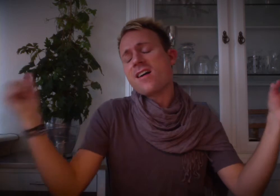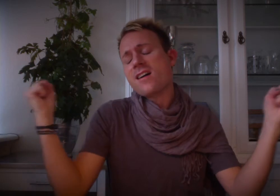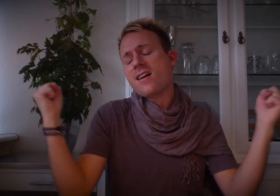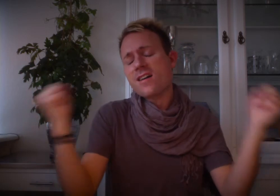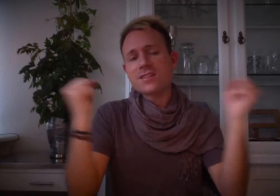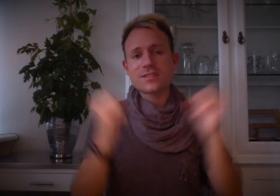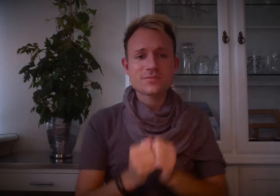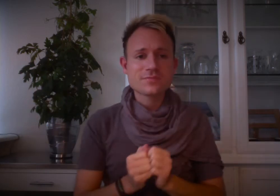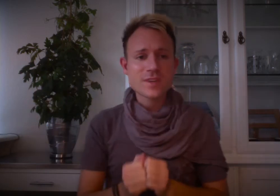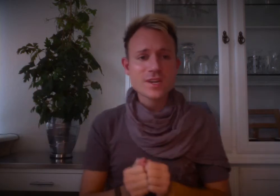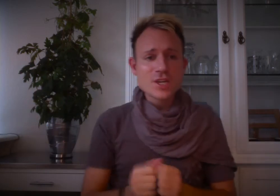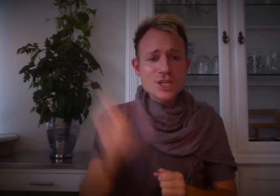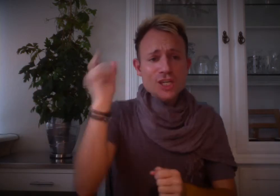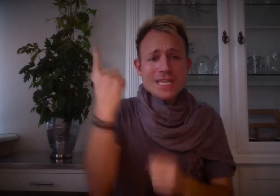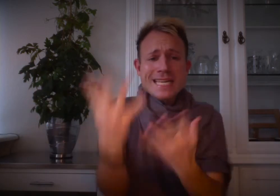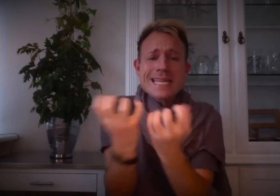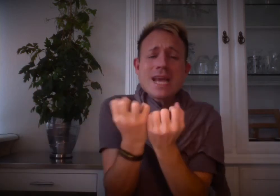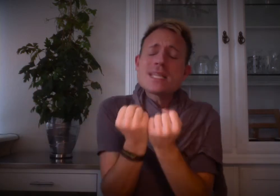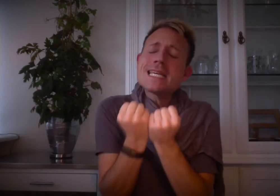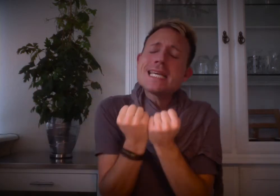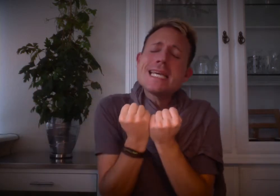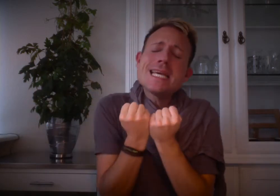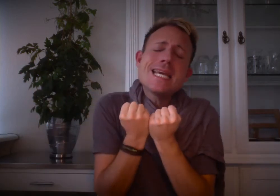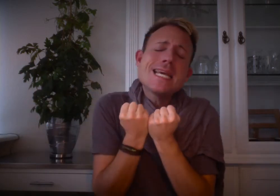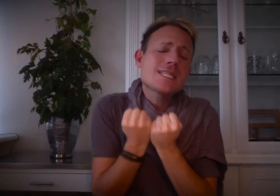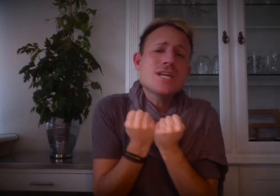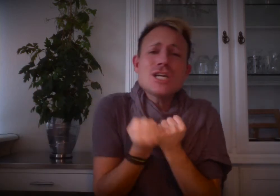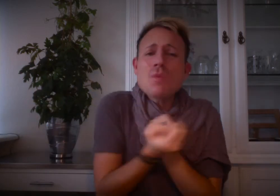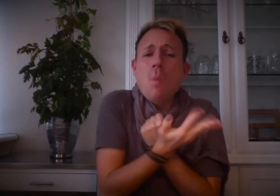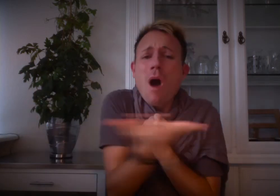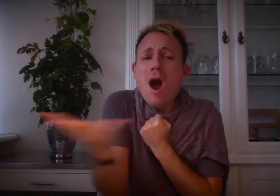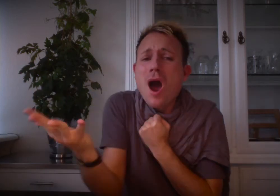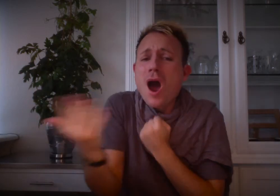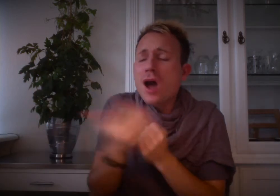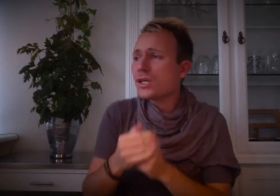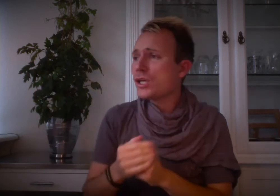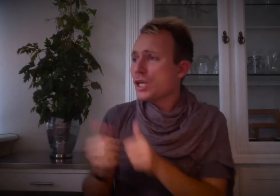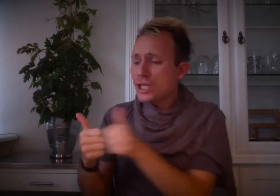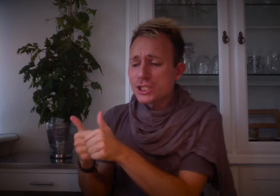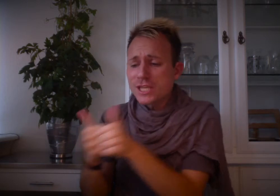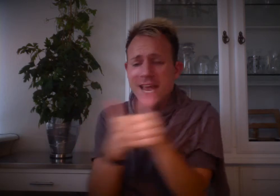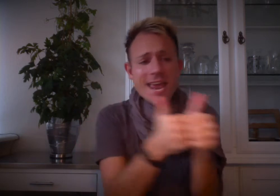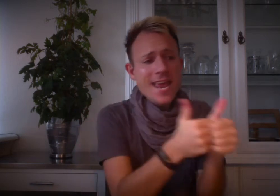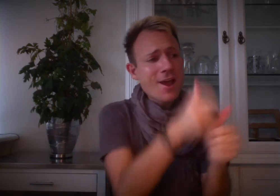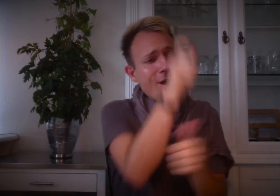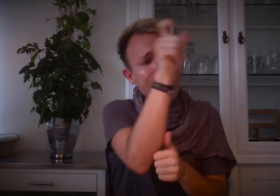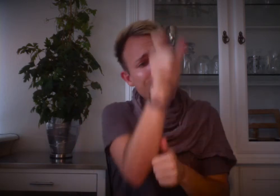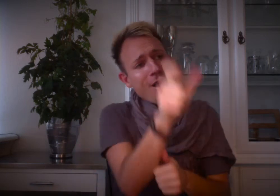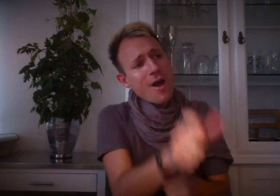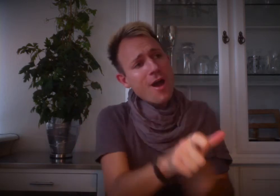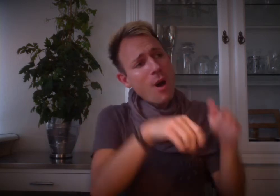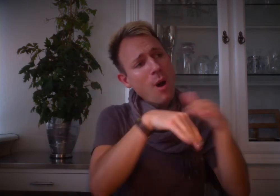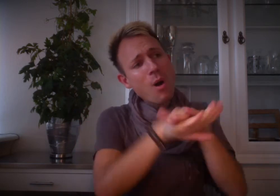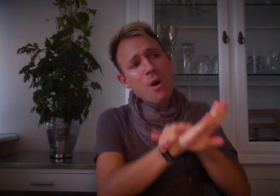She just needs someone to take her home